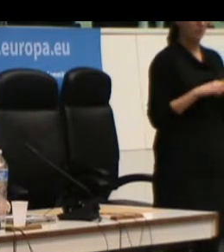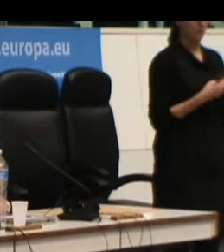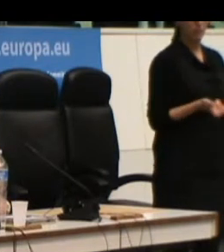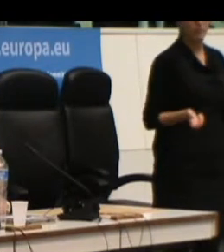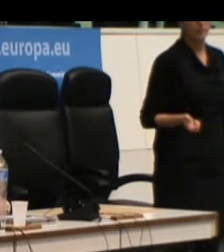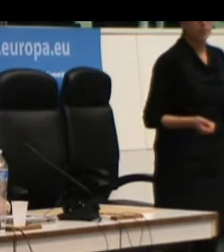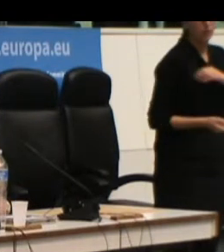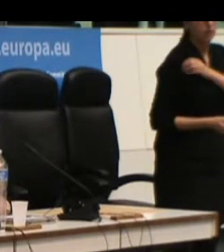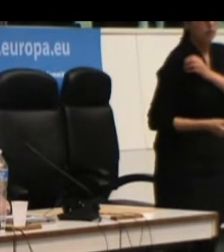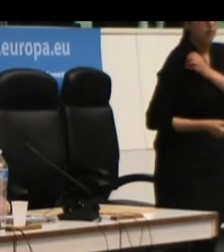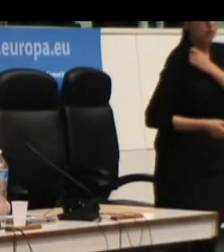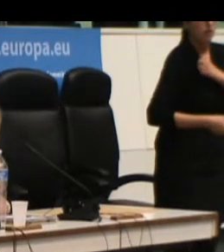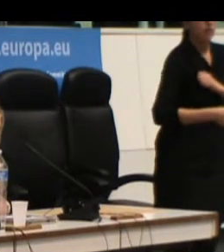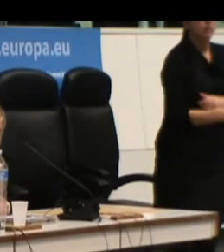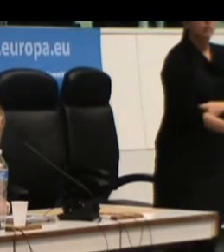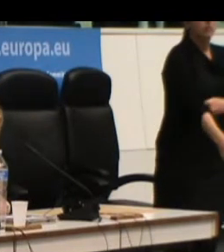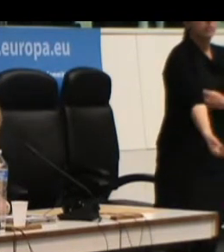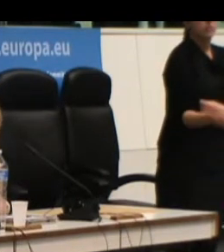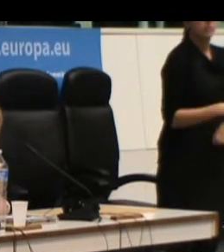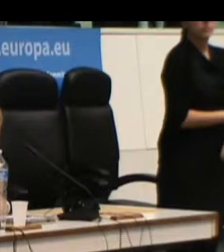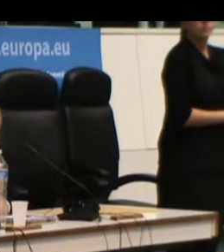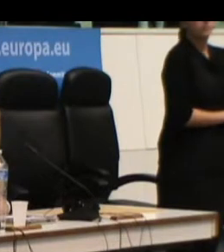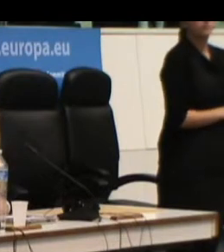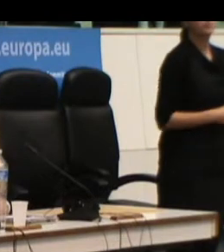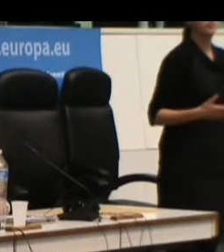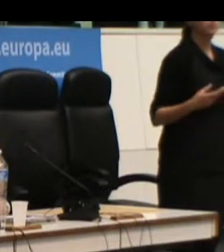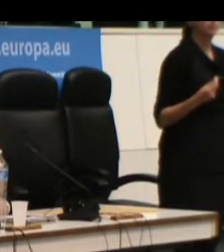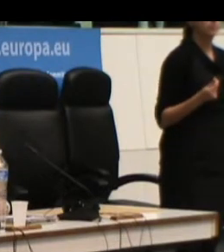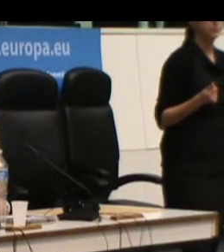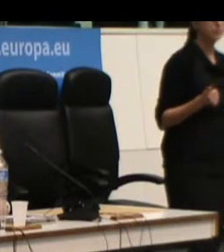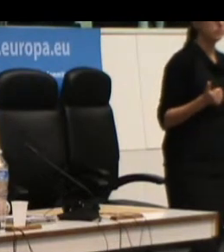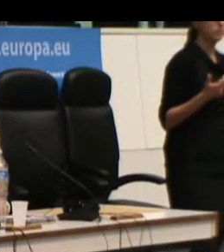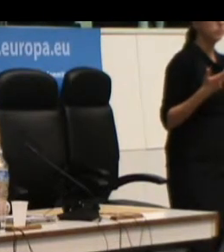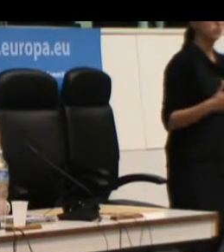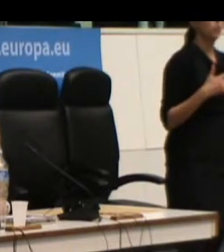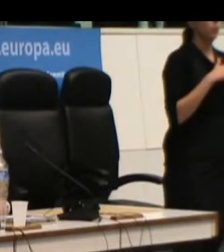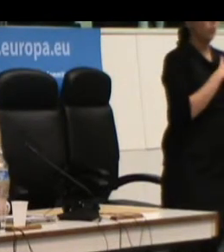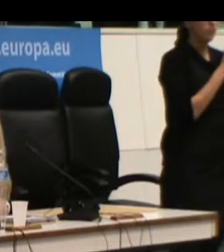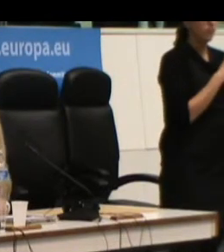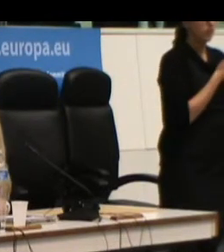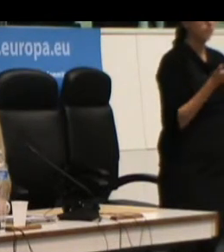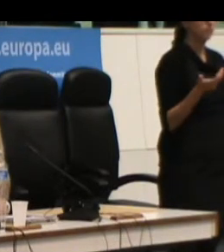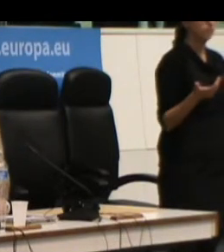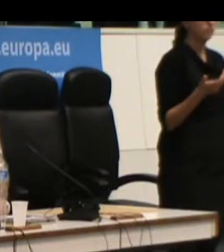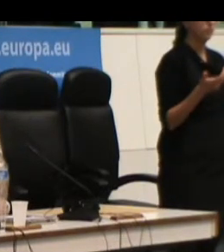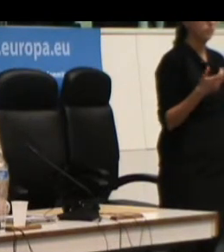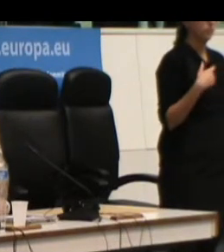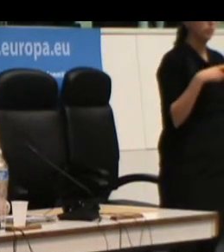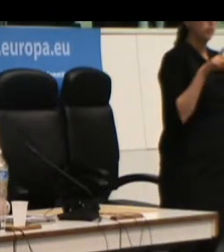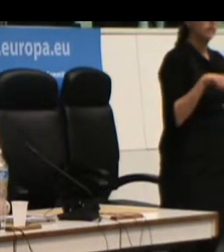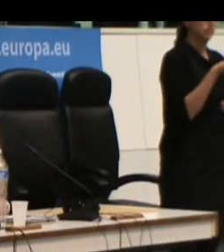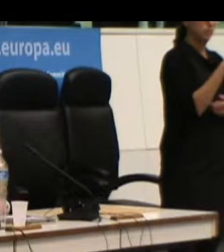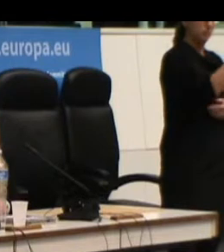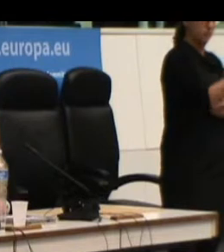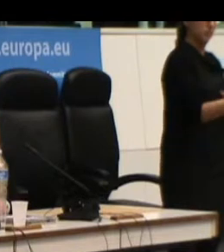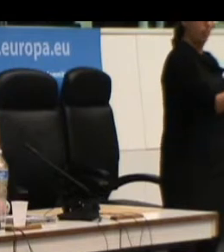Now, having got the actual kit there, what we feel is also that we need to support the customer. And